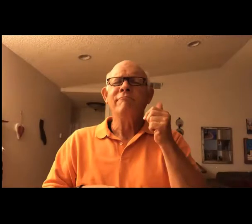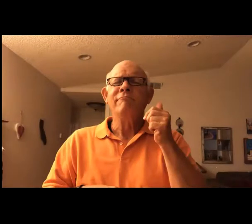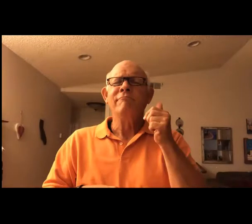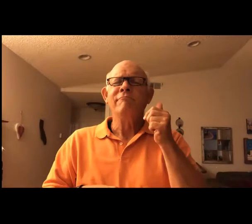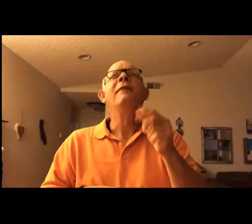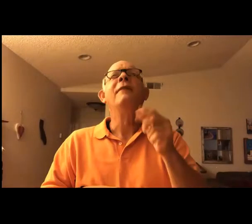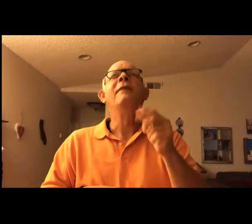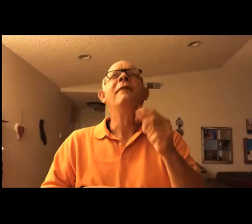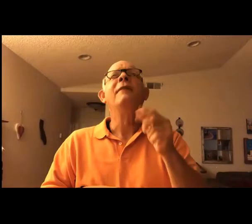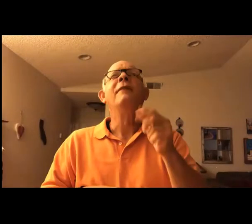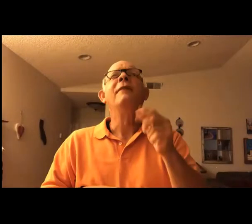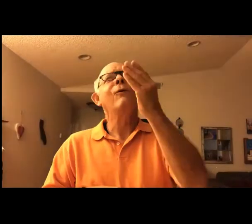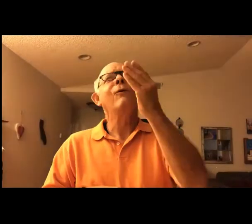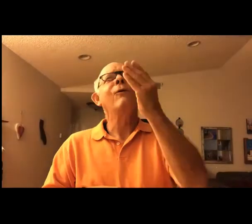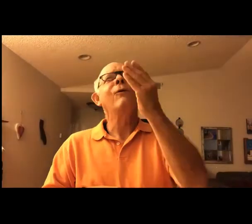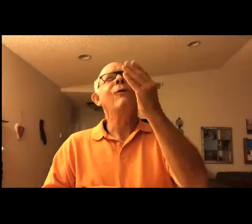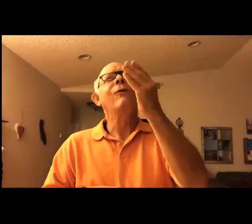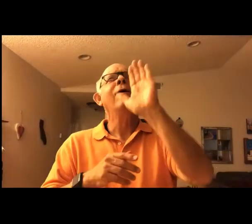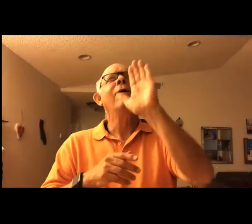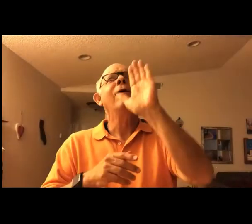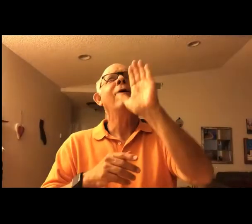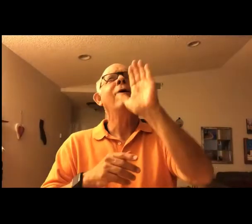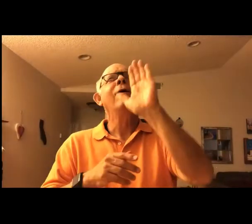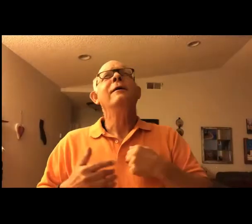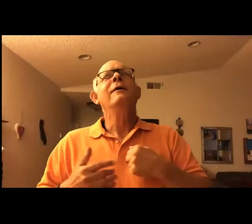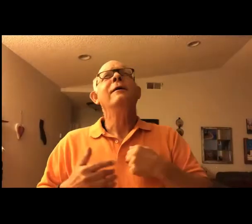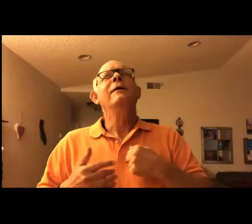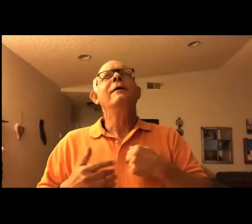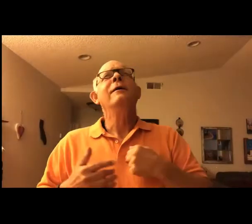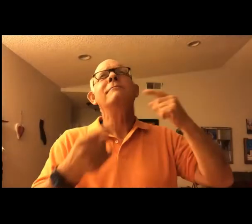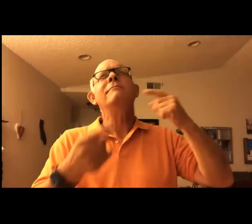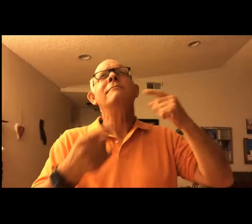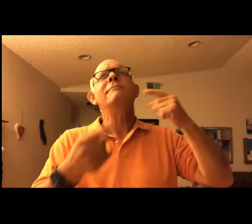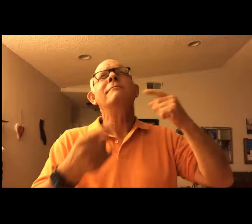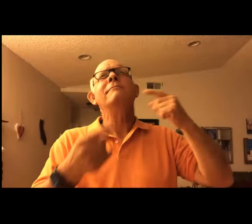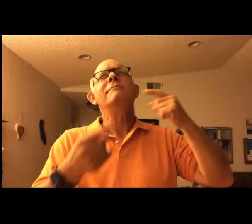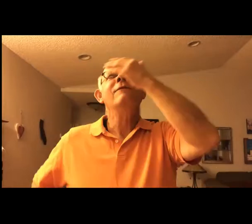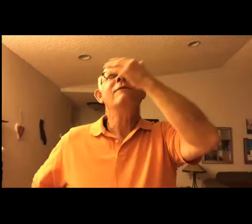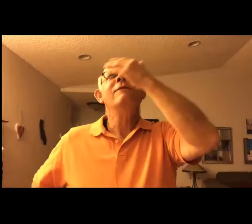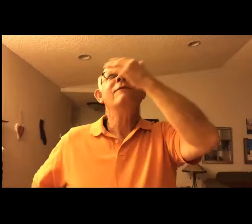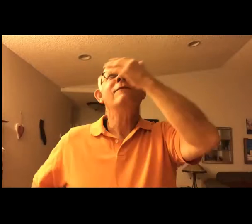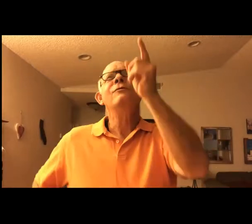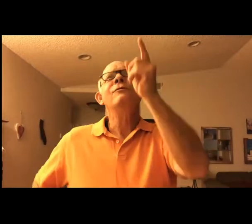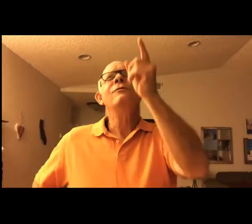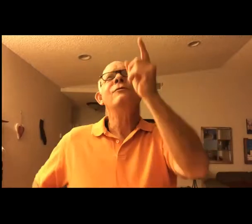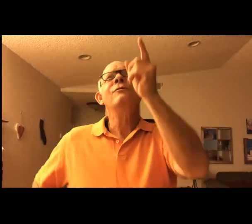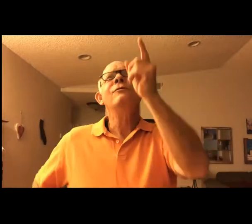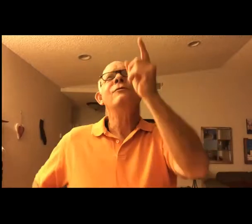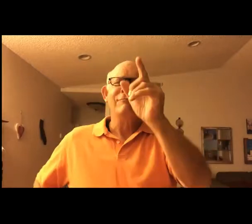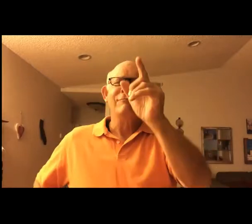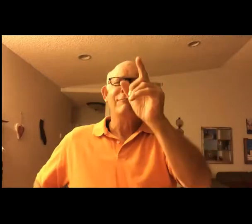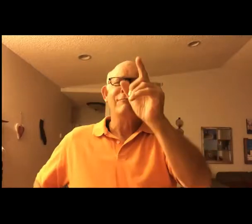been boring. So thank you, Dan. Thanks for your inspiration. I will never forget